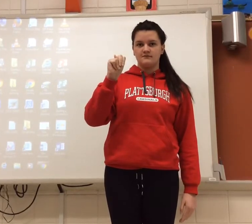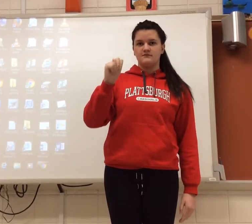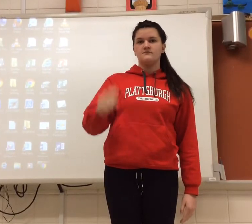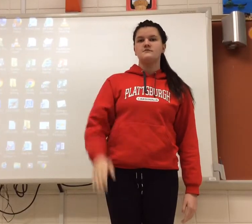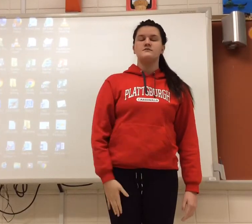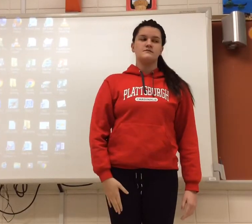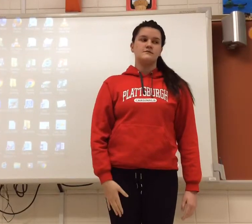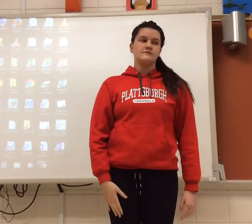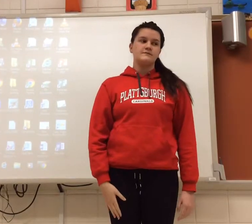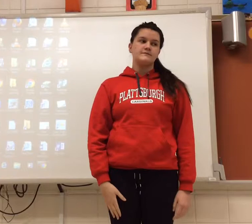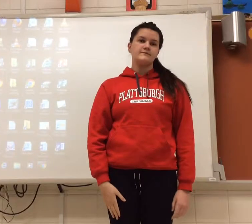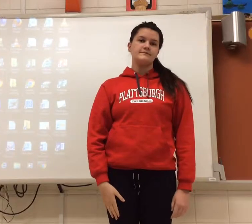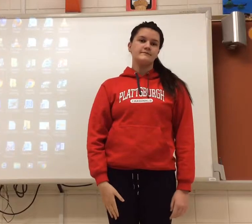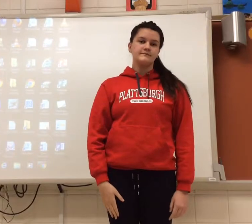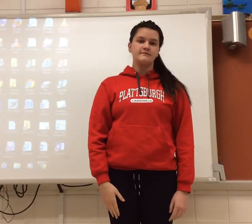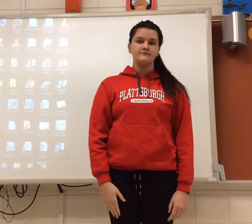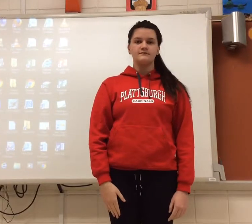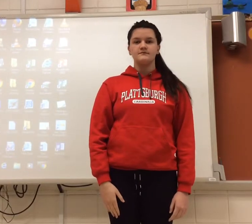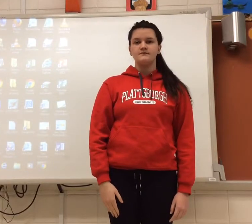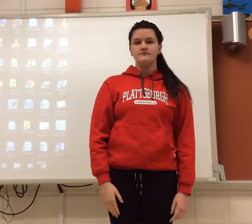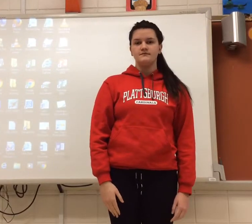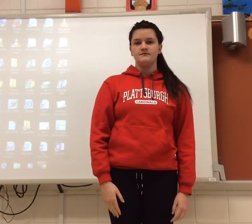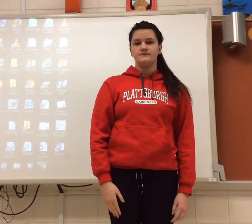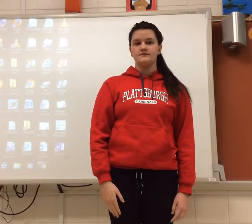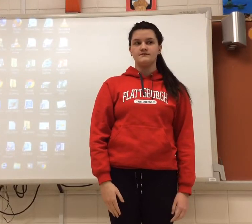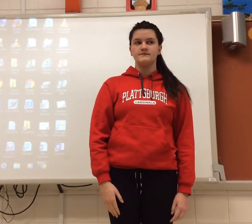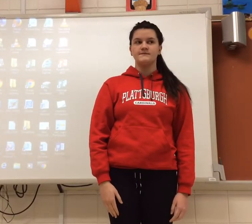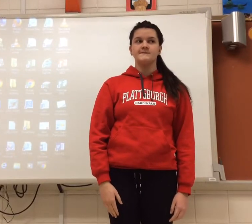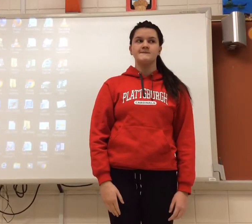Story and pictures by Don Freeman.